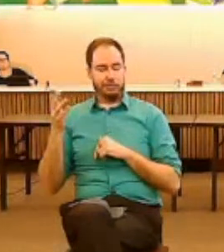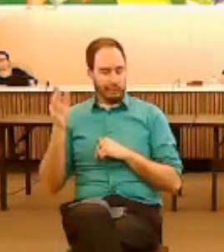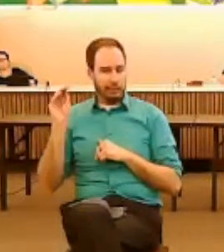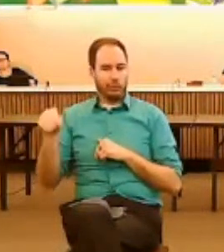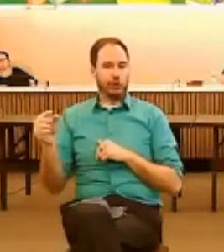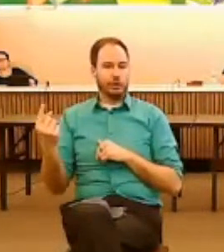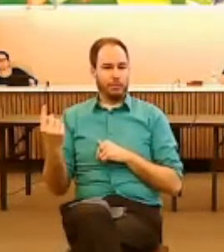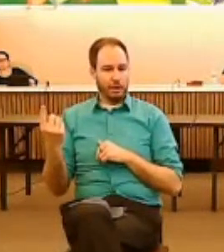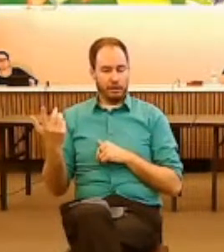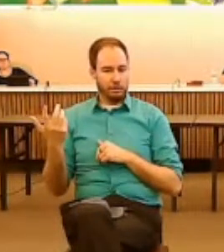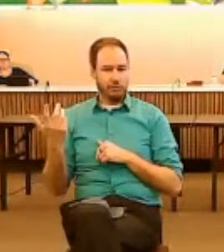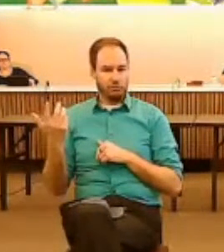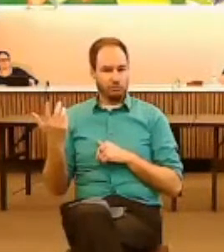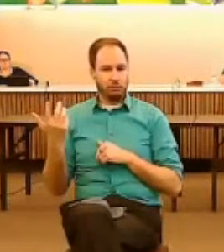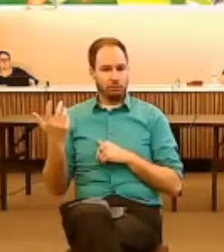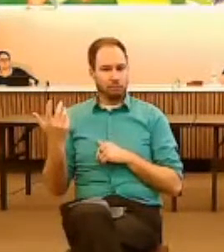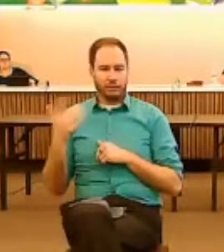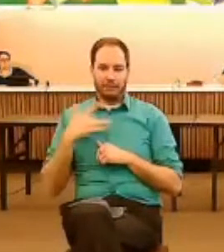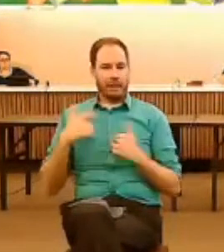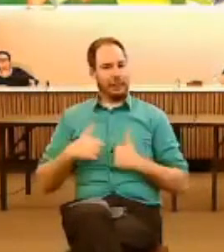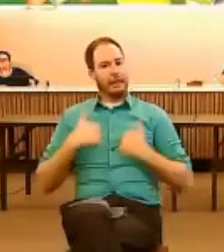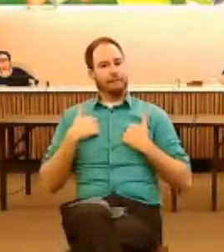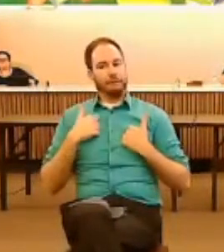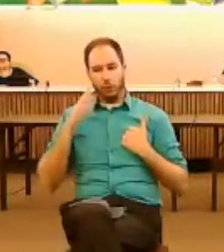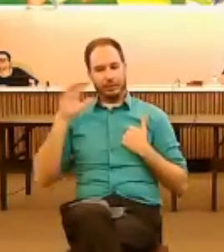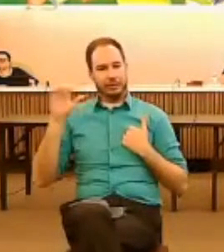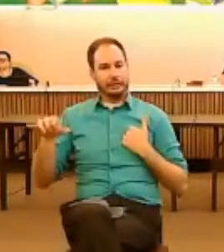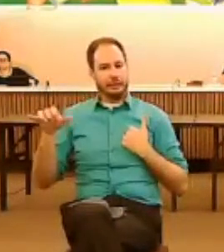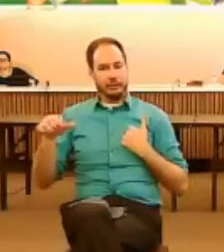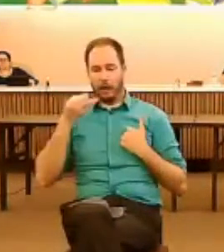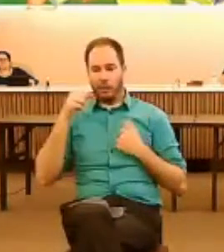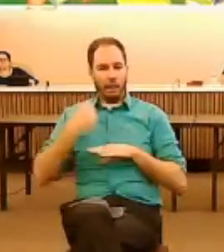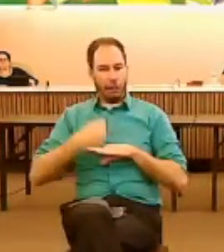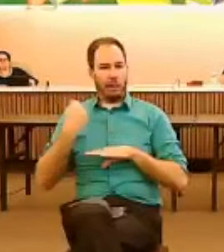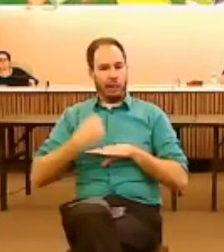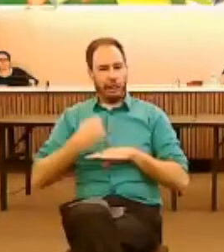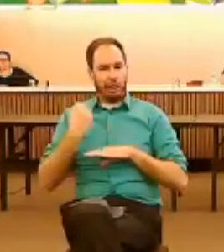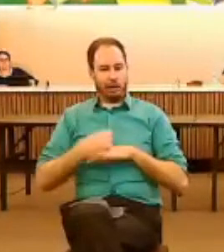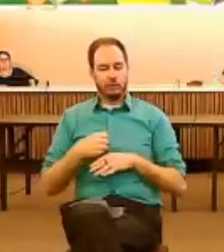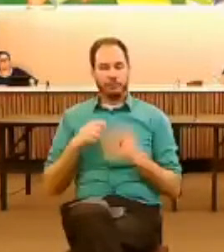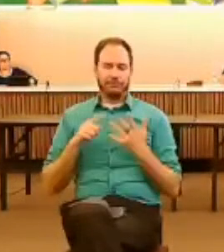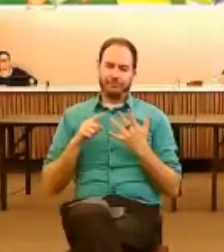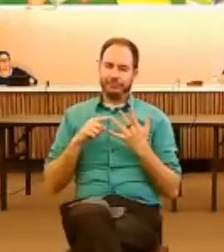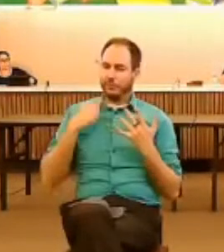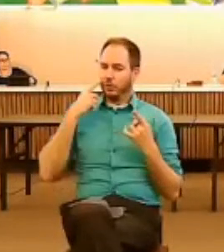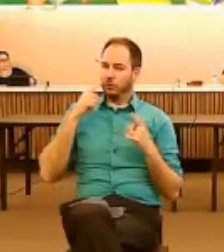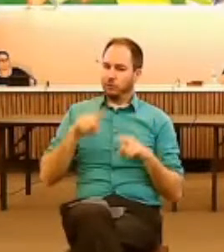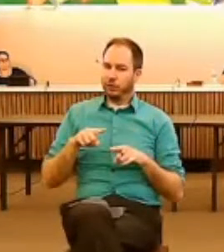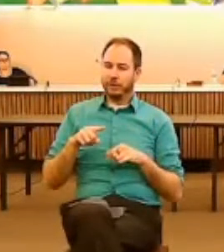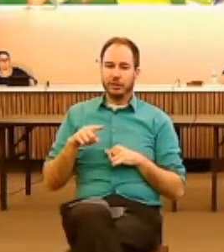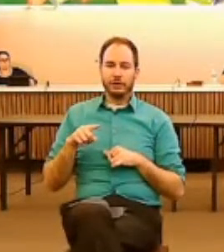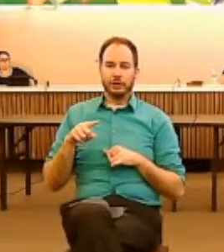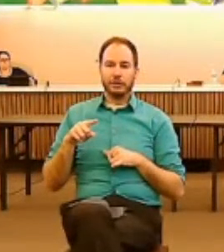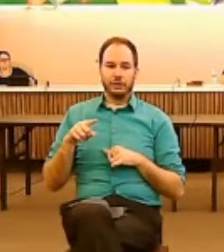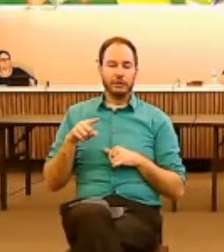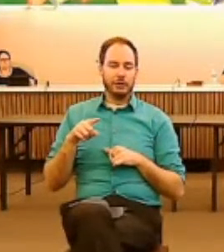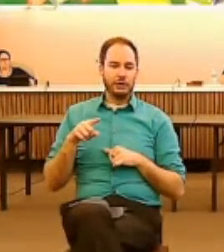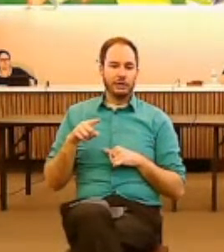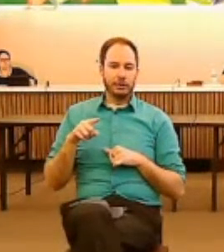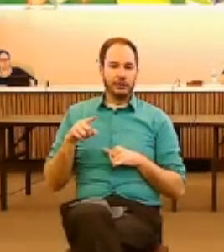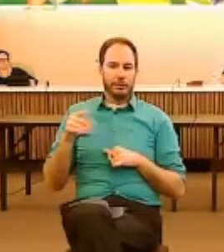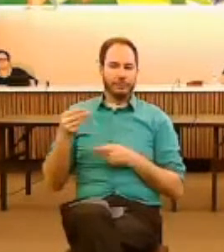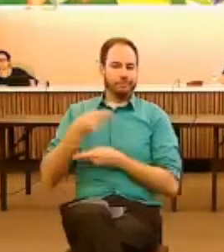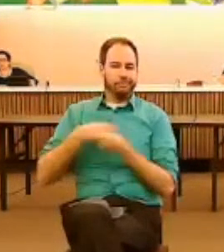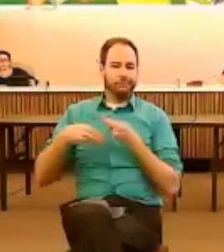in there that has some, it's going to stay, that's not going to be closed in a little bit. Yeah, has been a